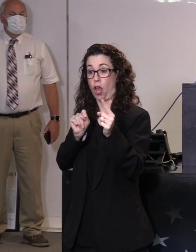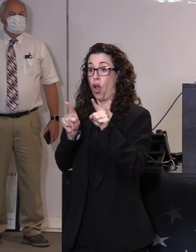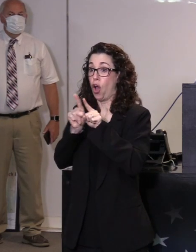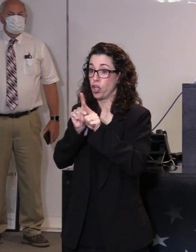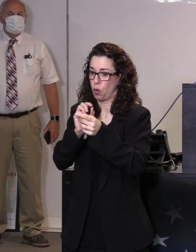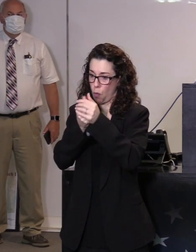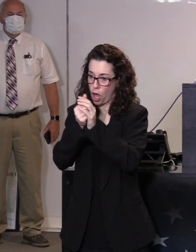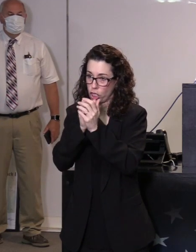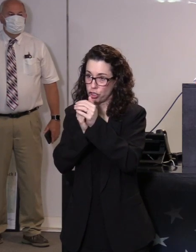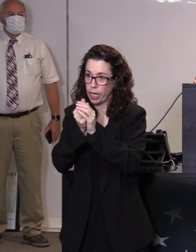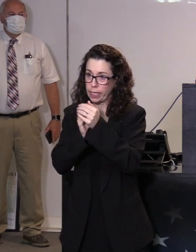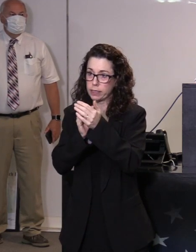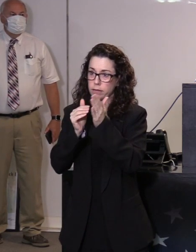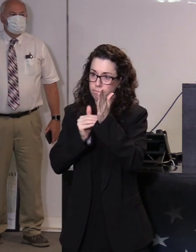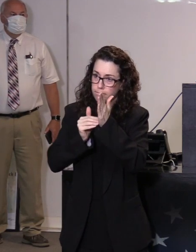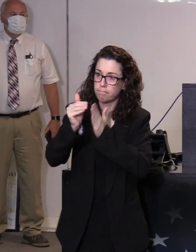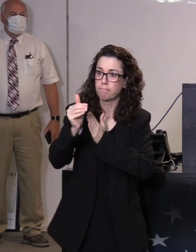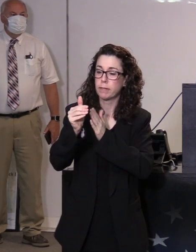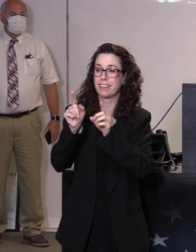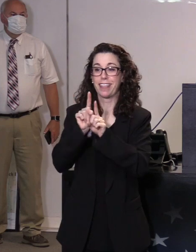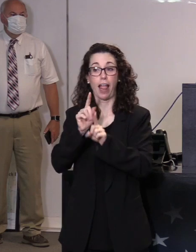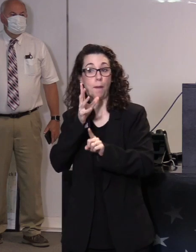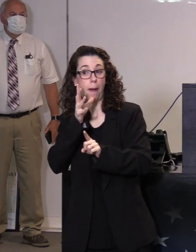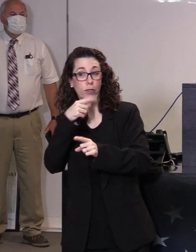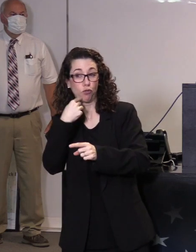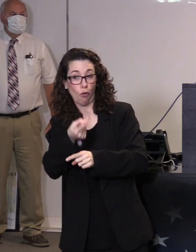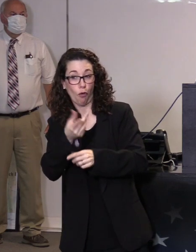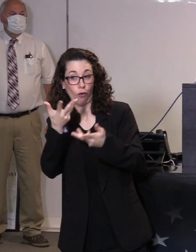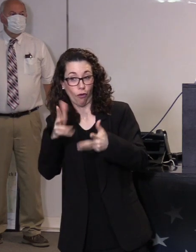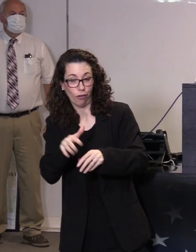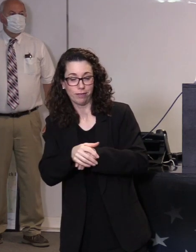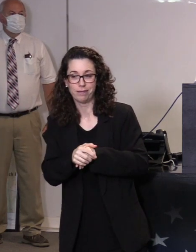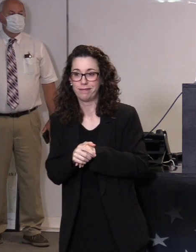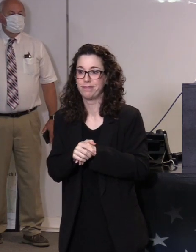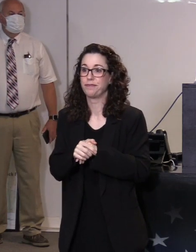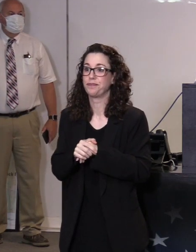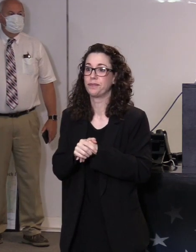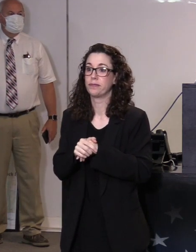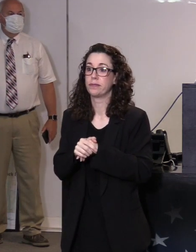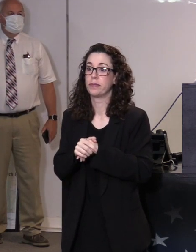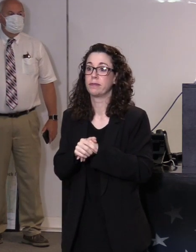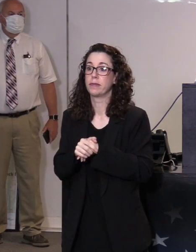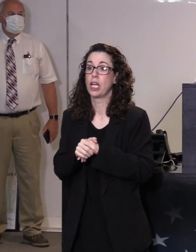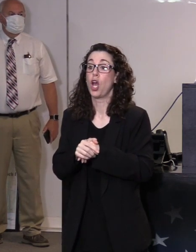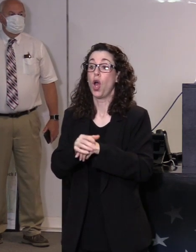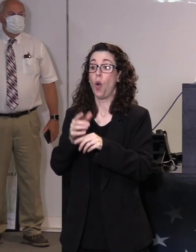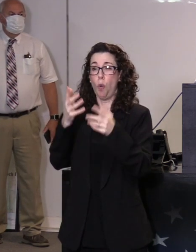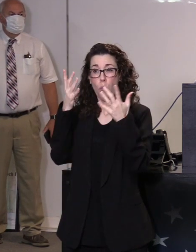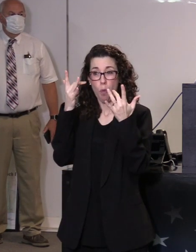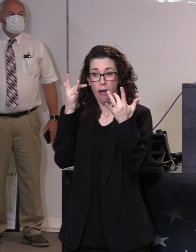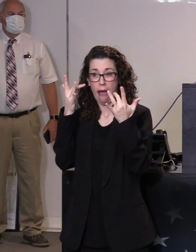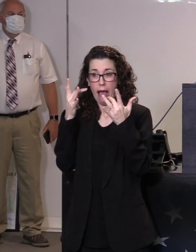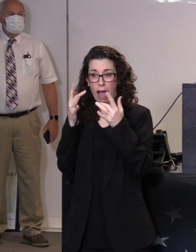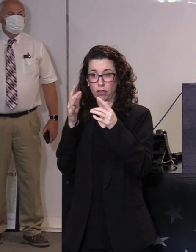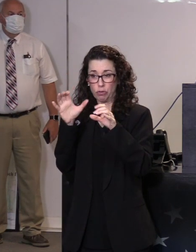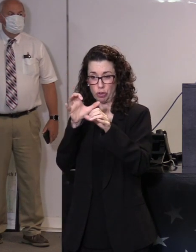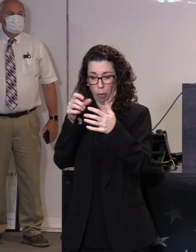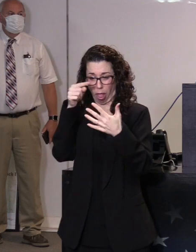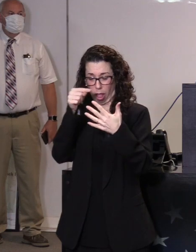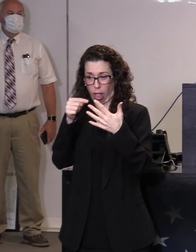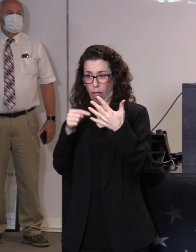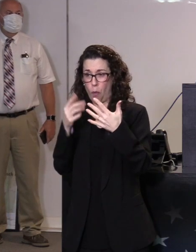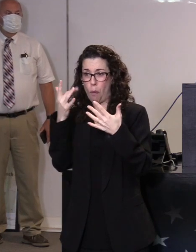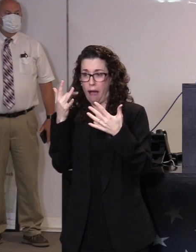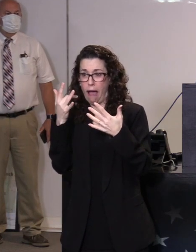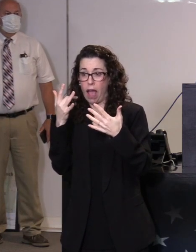to prevent us moving backwards and another possible lockdown and businesses closed. We don't want to go